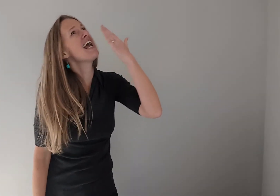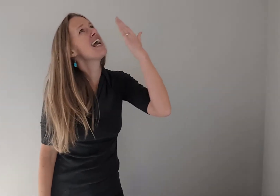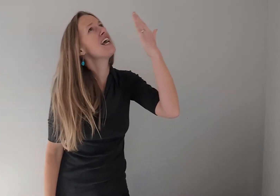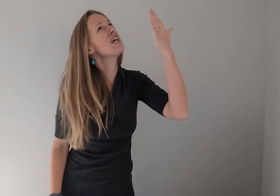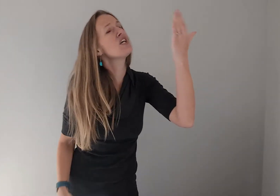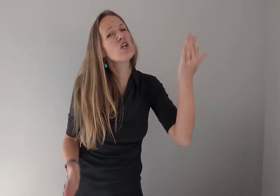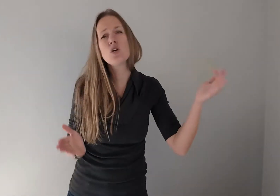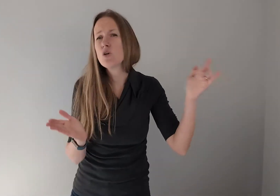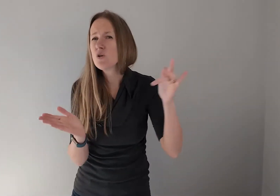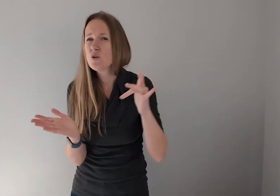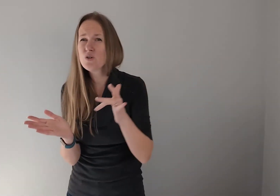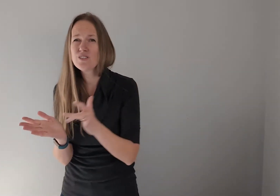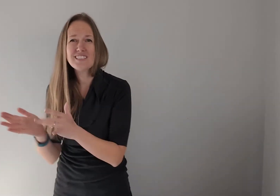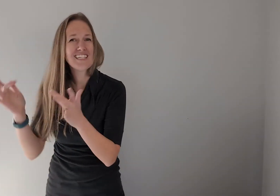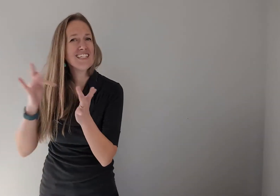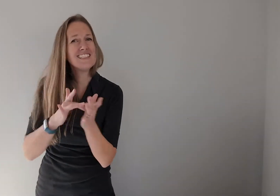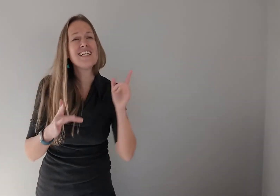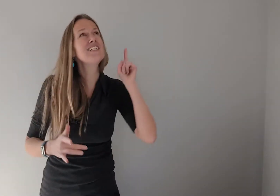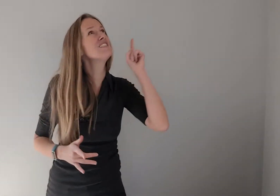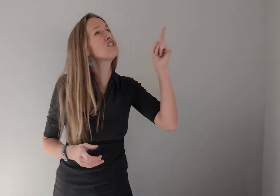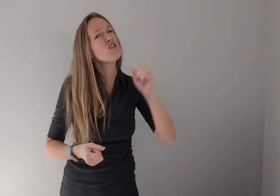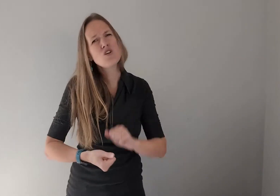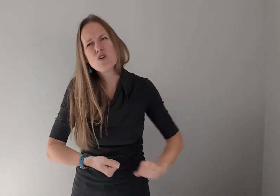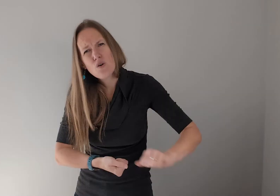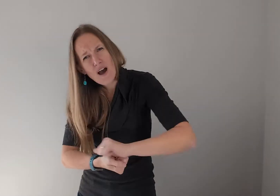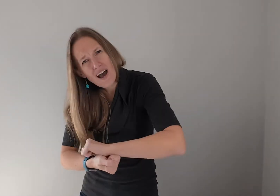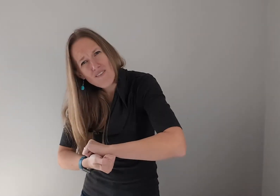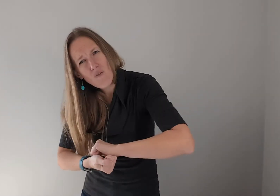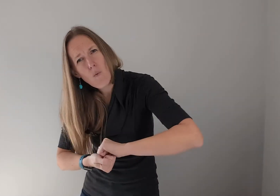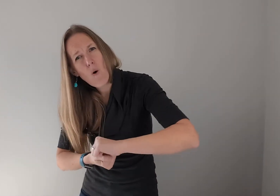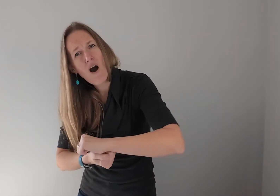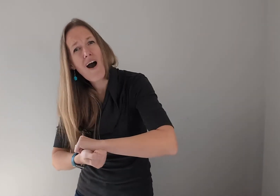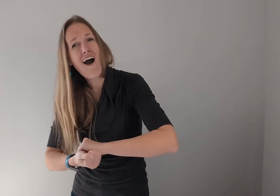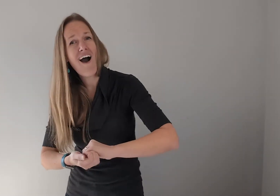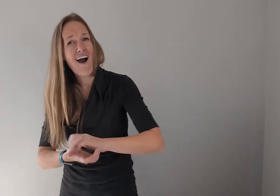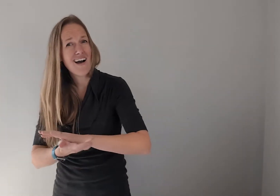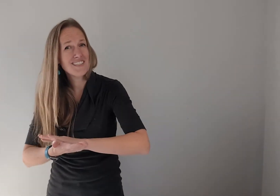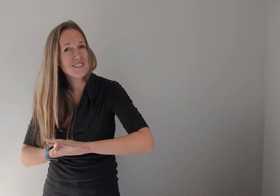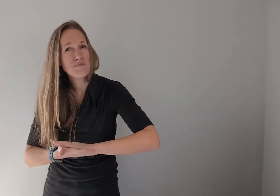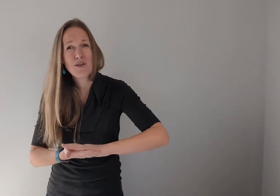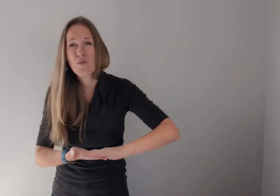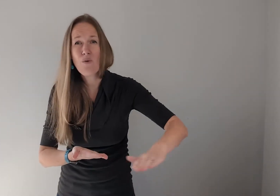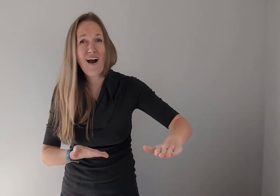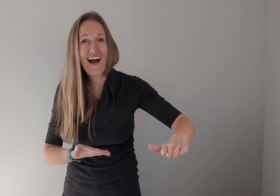Thank you, Jesus, it has washed me white.